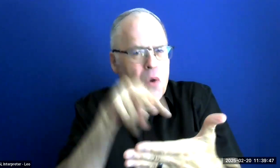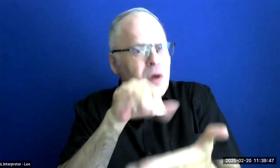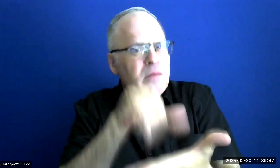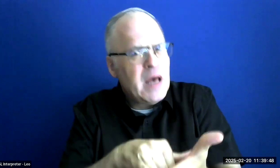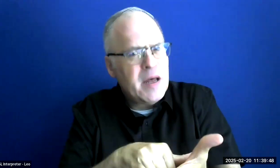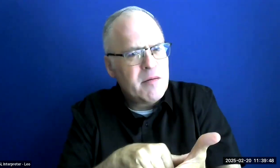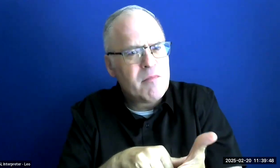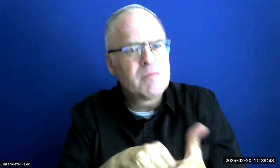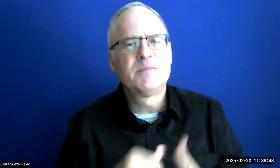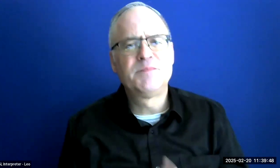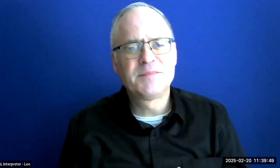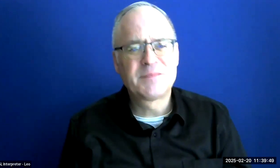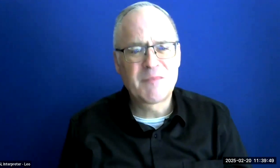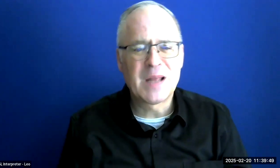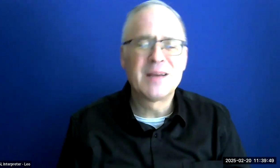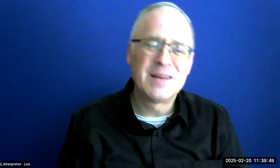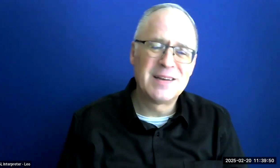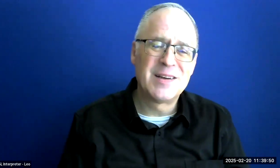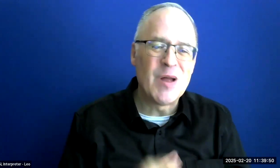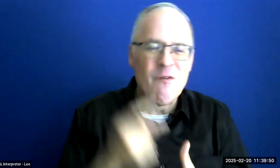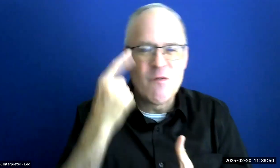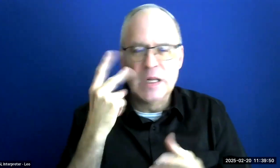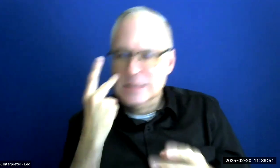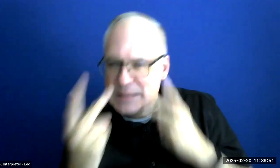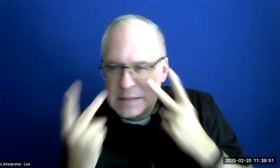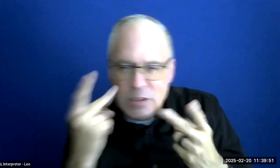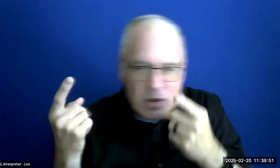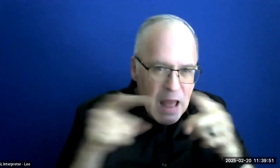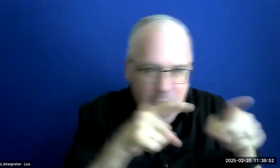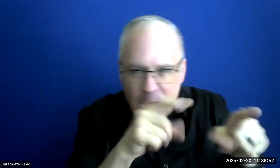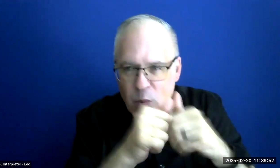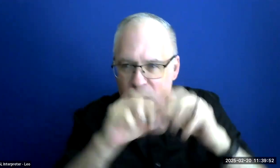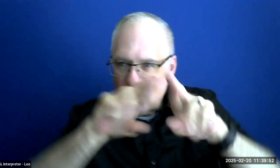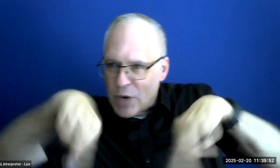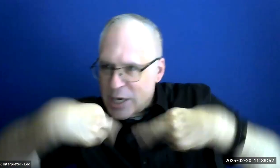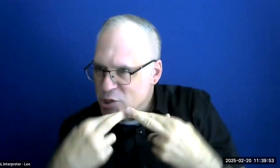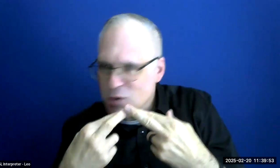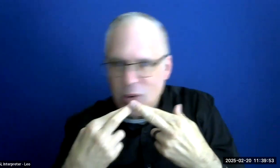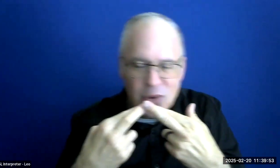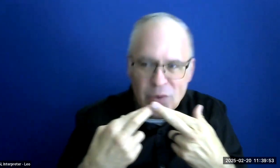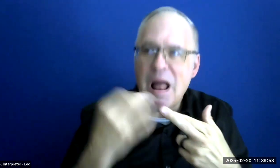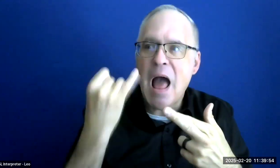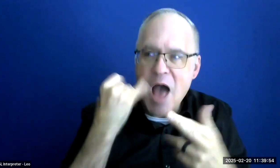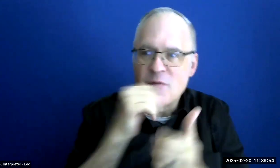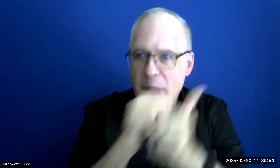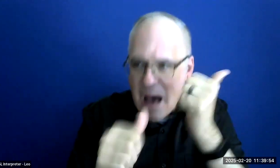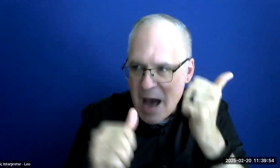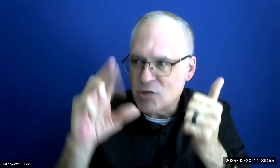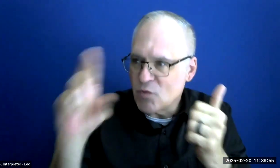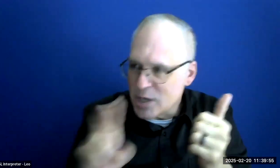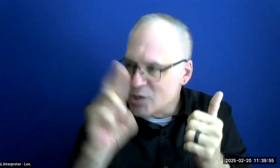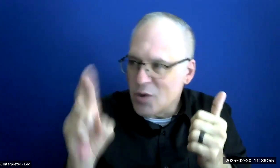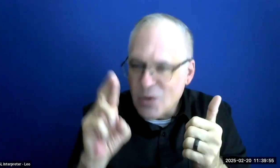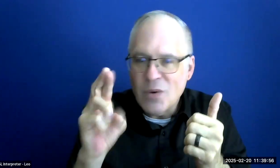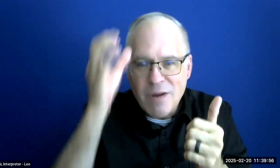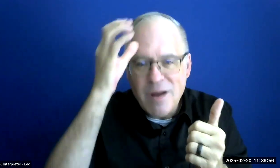going to be early days for what's happening with regionalization throughout this quadrennium. What we're actually looking at